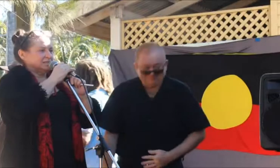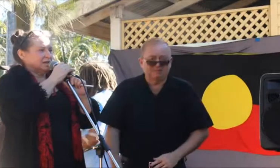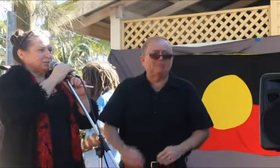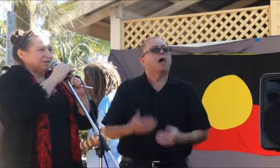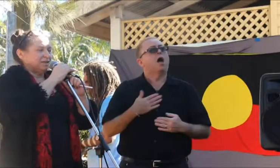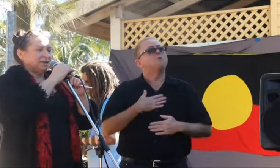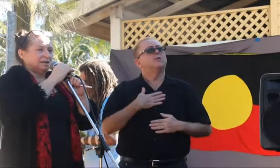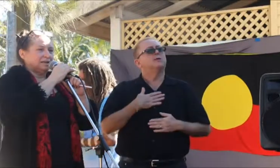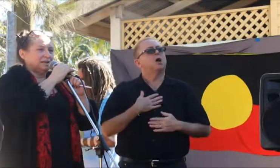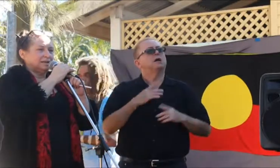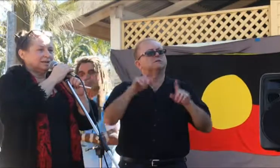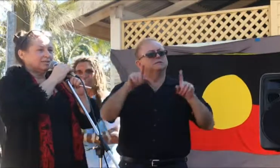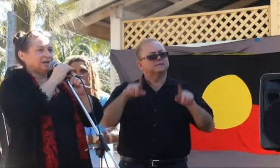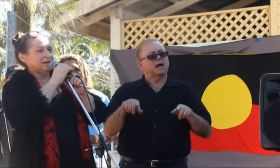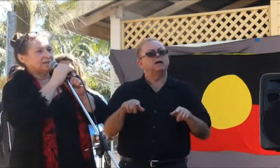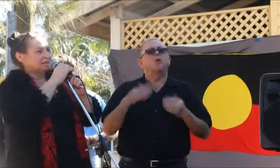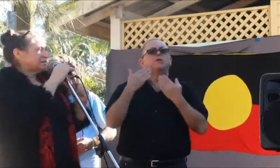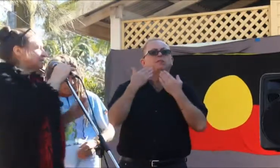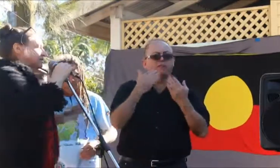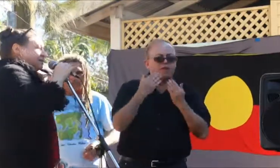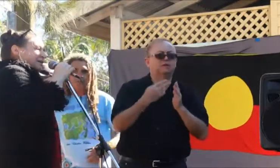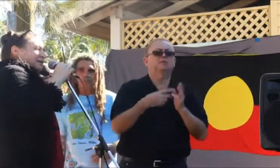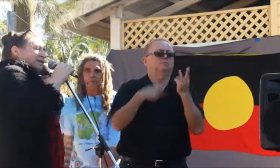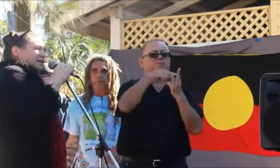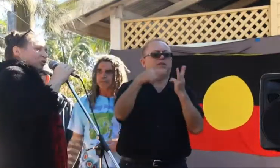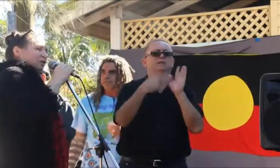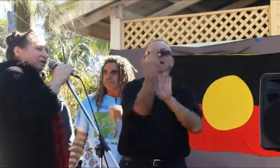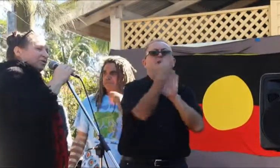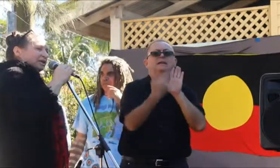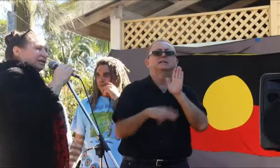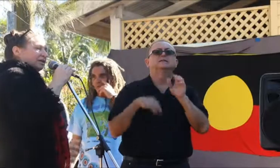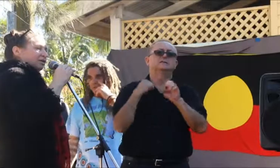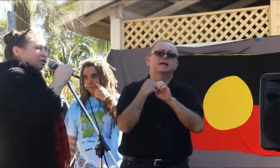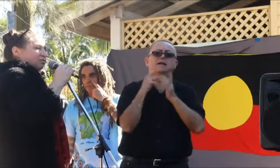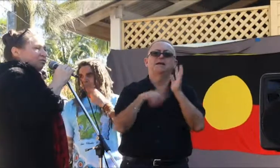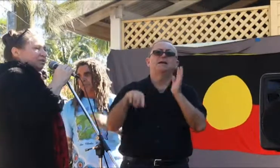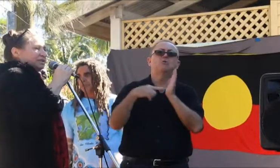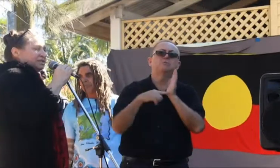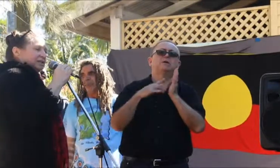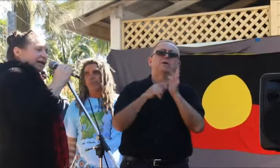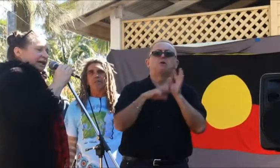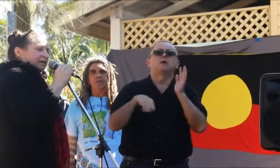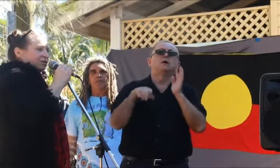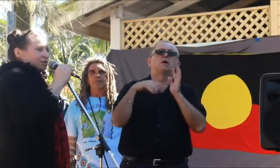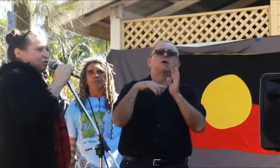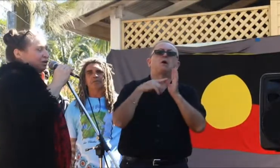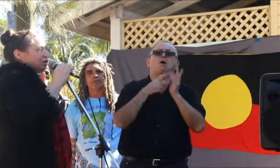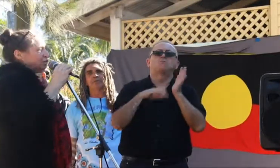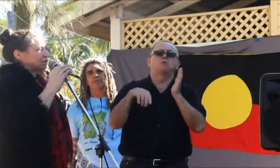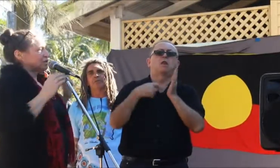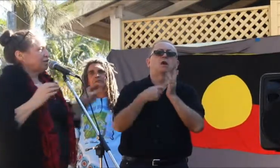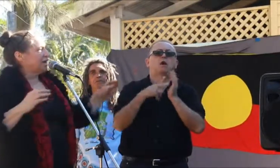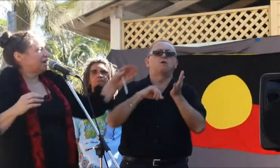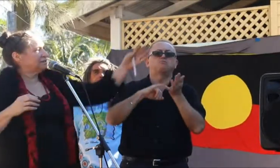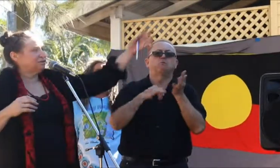I'd like to start by thanking the artists, Gilbert Laurie, Oral Roberts and Lewis Walker, who